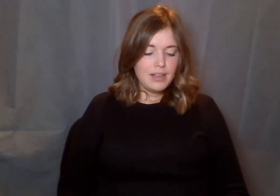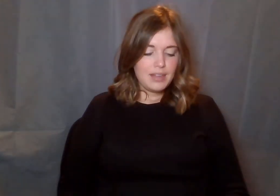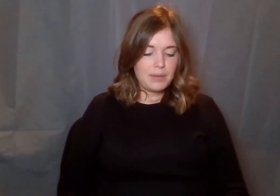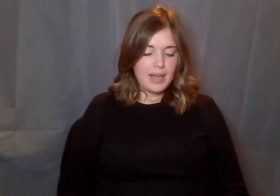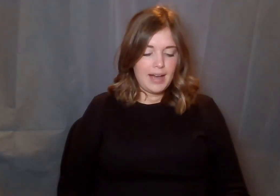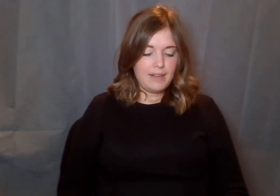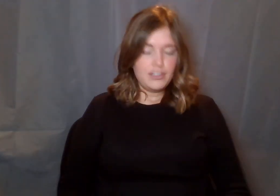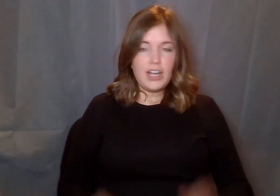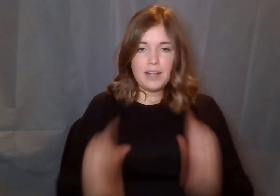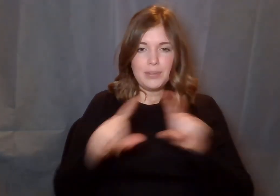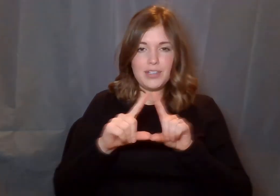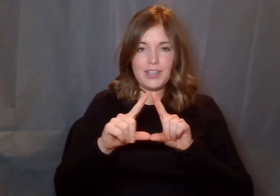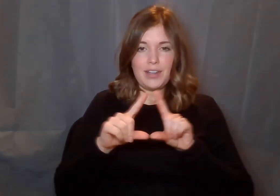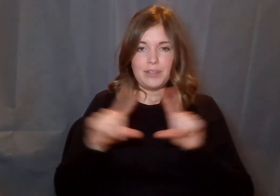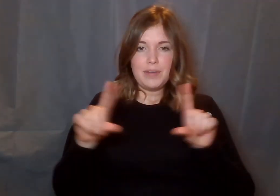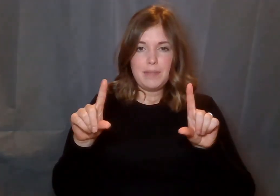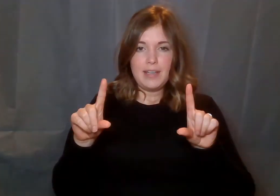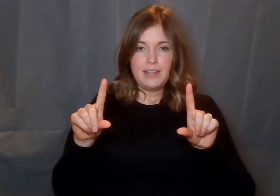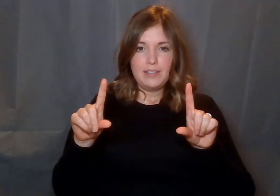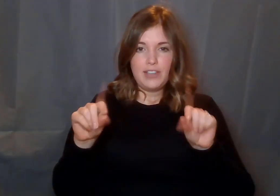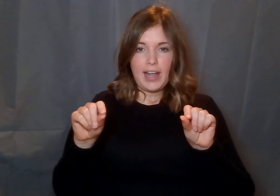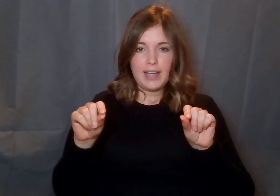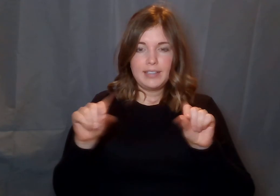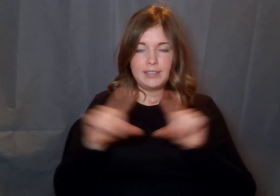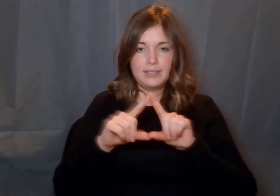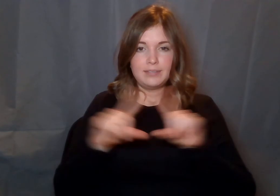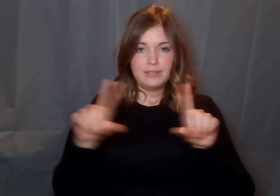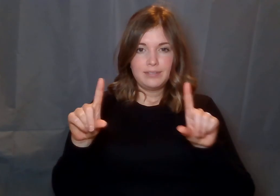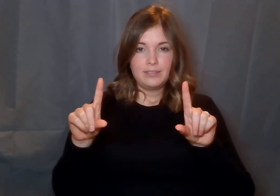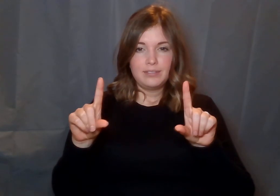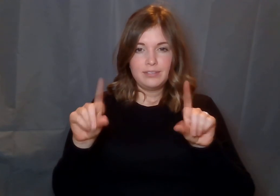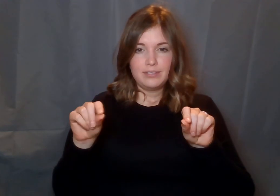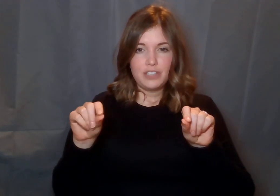Then we have check, which is another repeat. Check. Check.